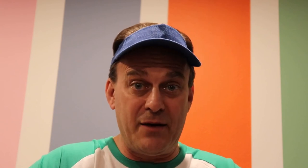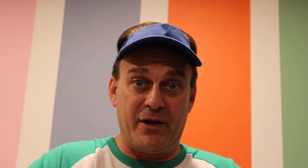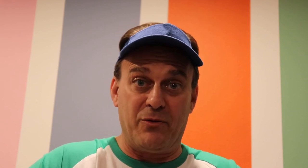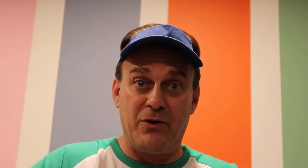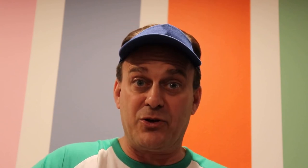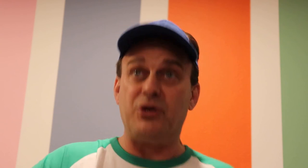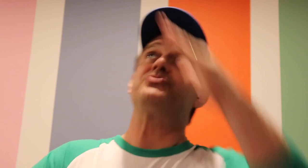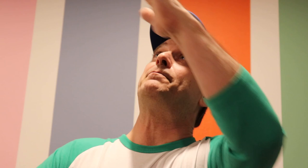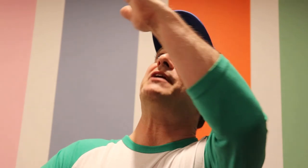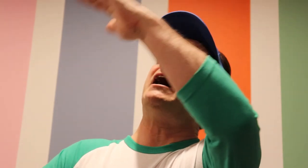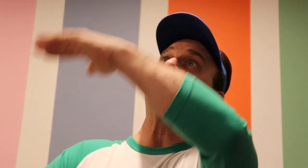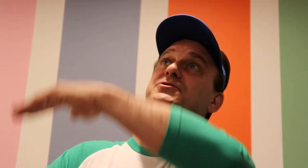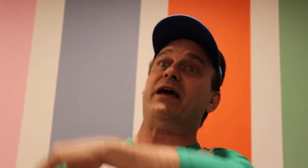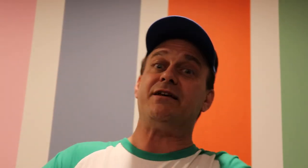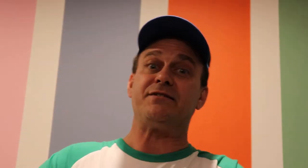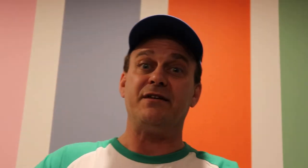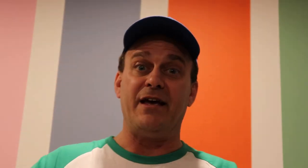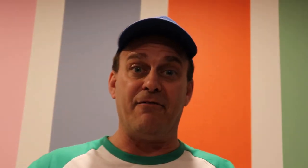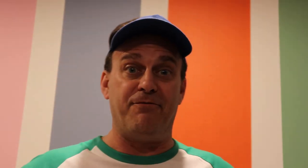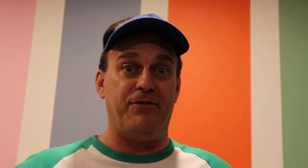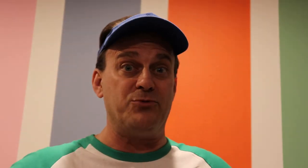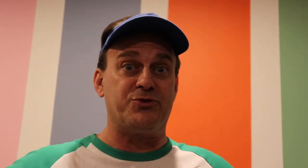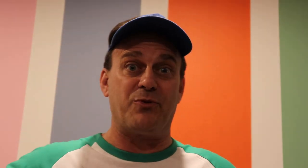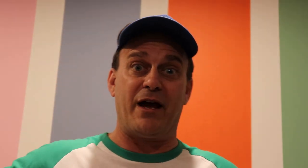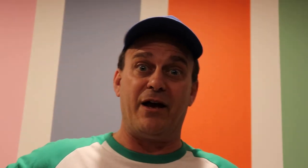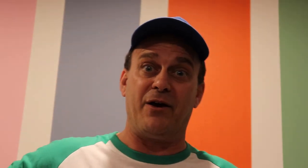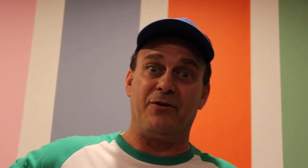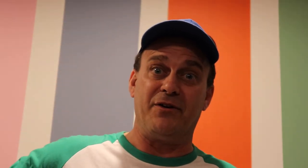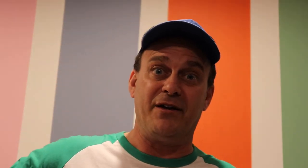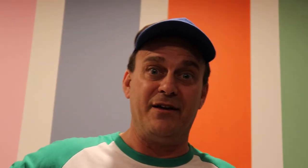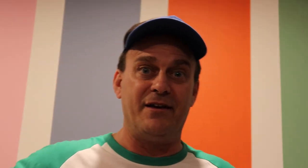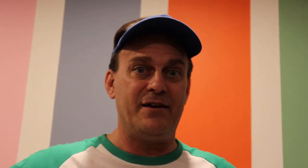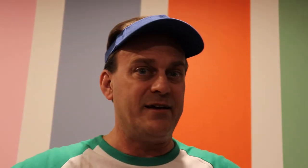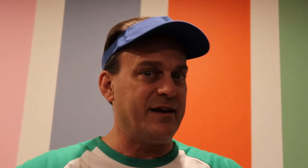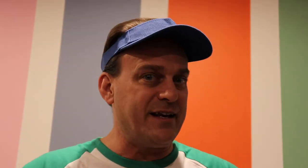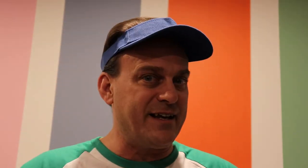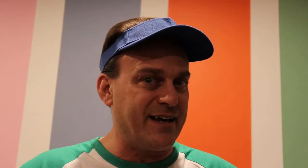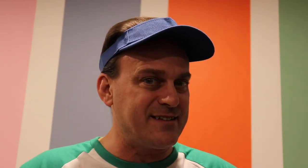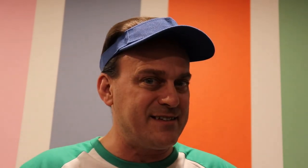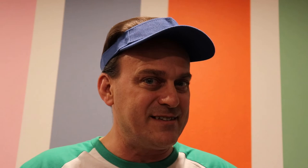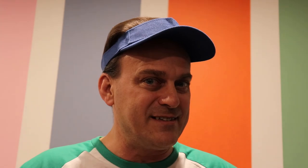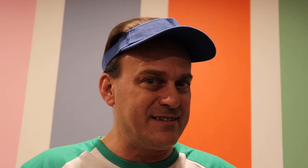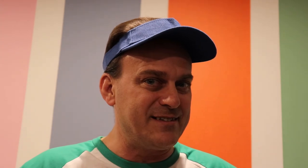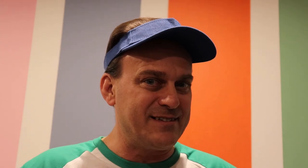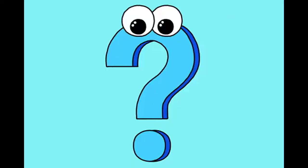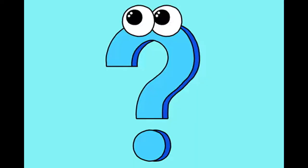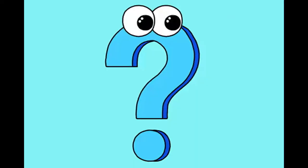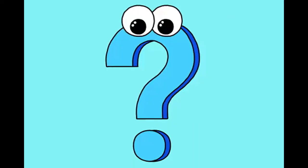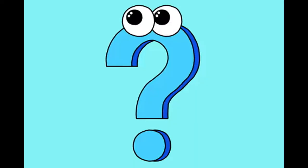but it goes up in outer space and floats around. Any guesses?